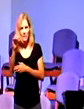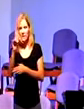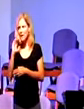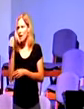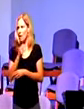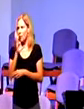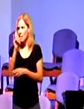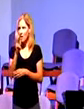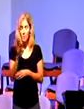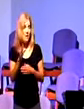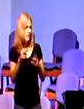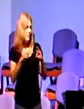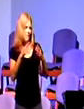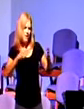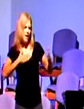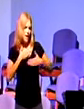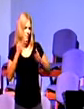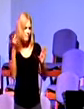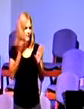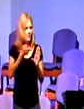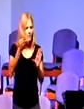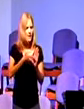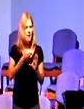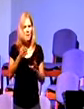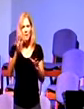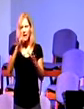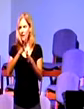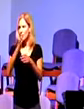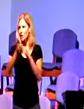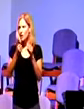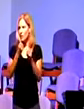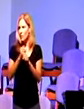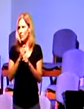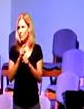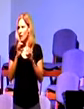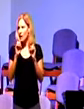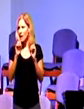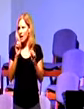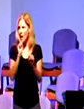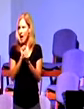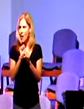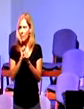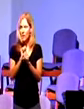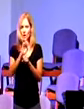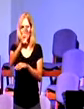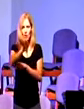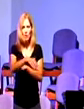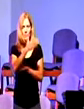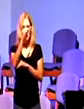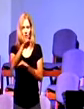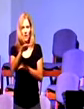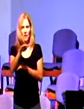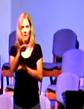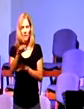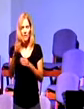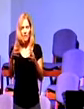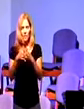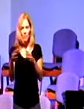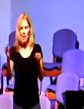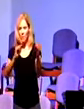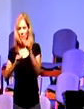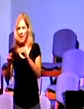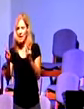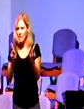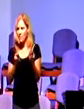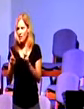And they were more than happy to participate. And then my senior year, we actually got to do an Operation Christmas Child football packing party. And